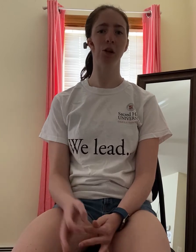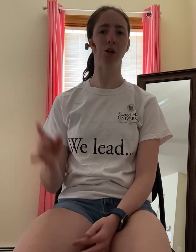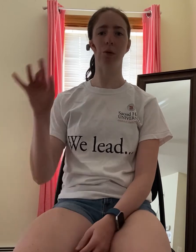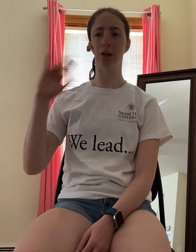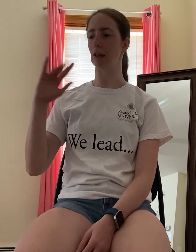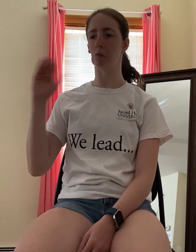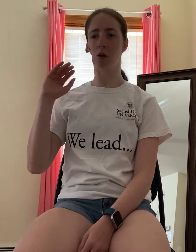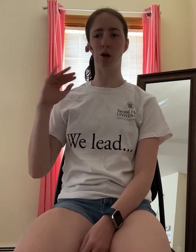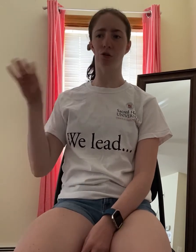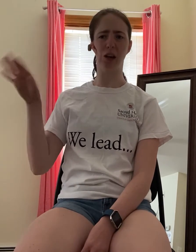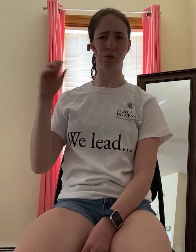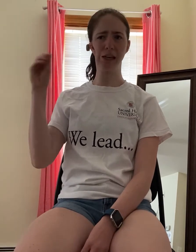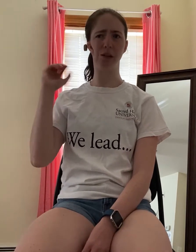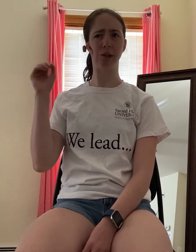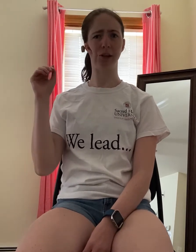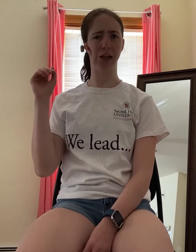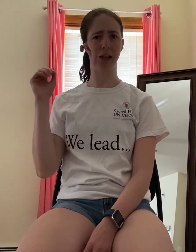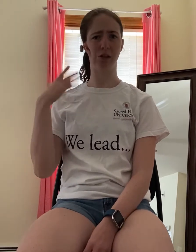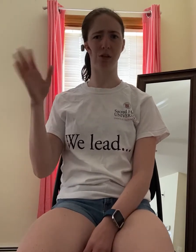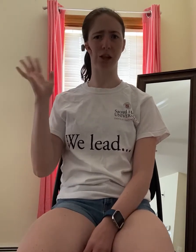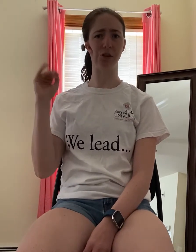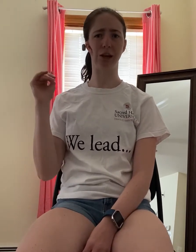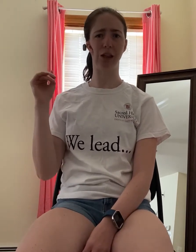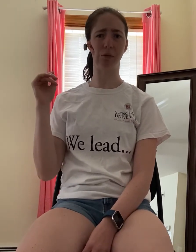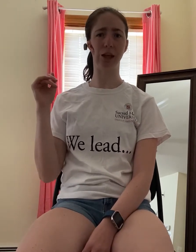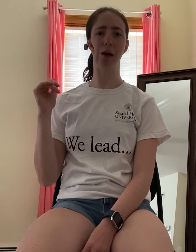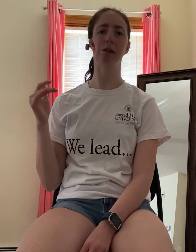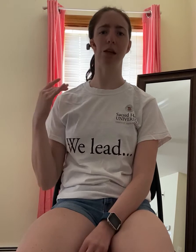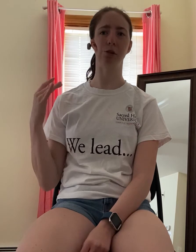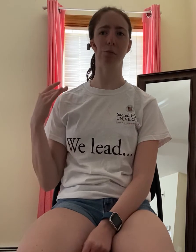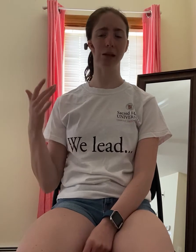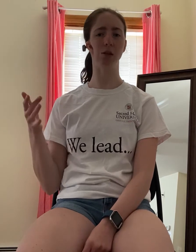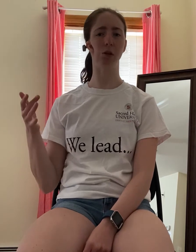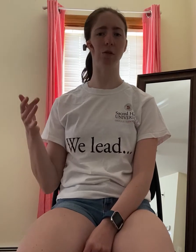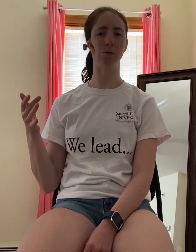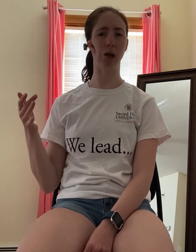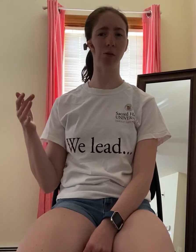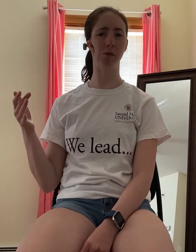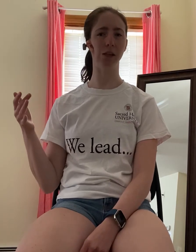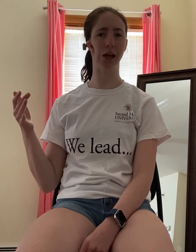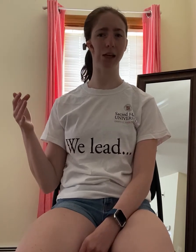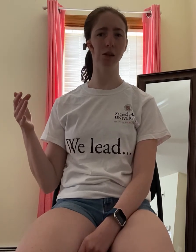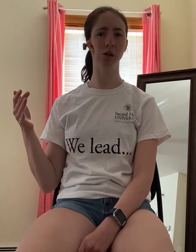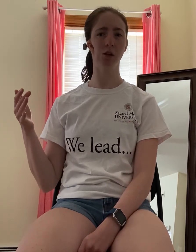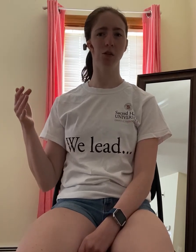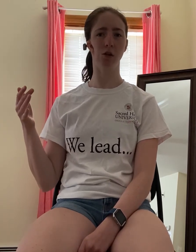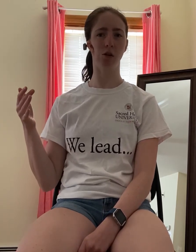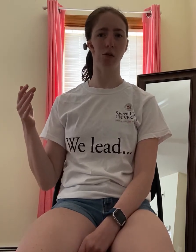don't want to like try to erase it with your hand or like do anything with that, because that just messes with the flow of the signing. So like,